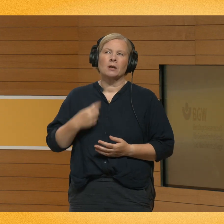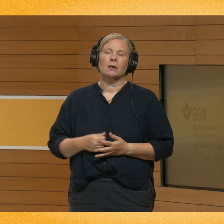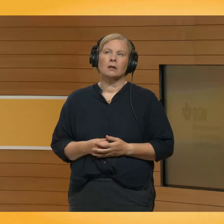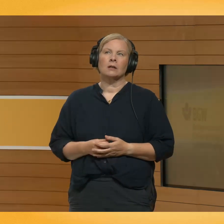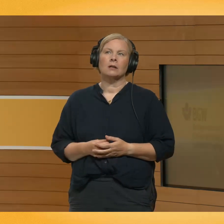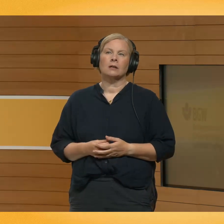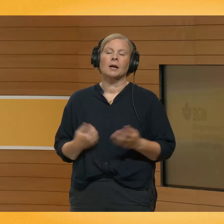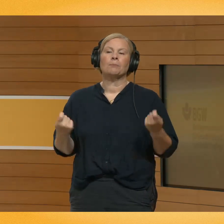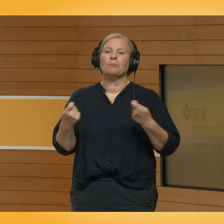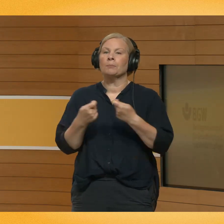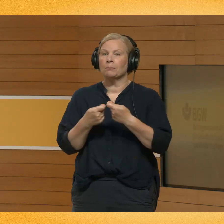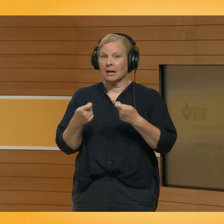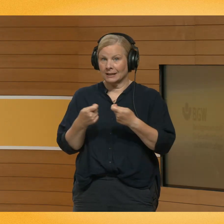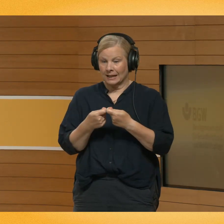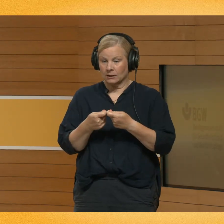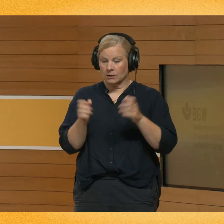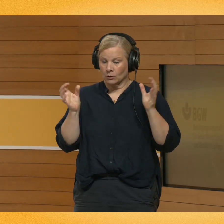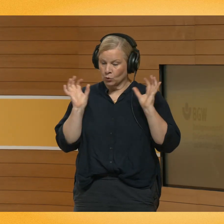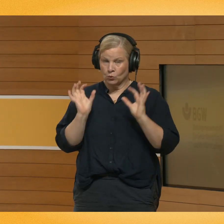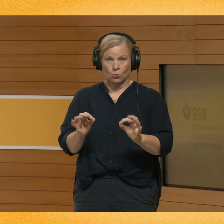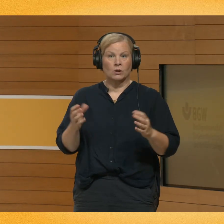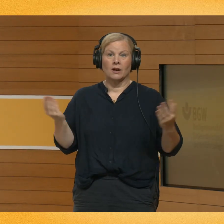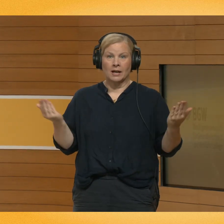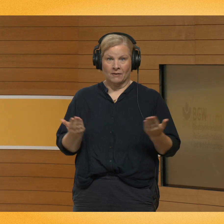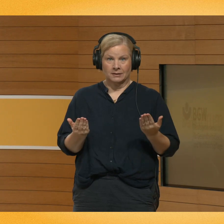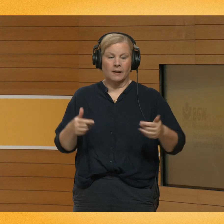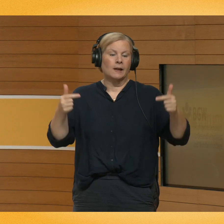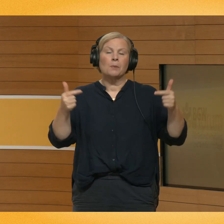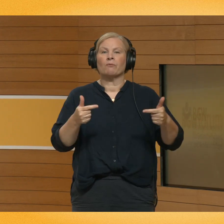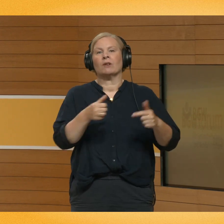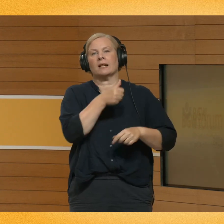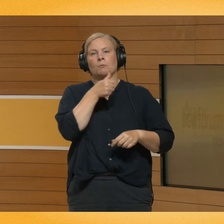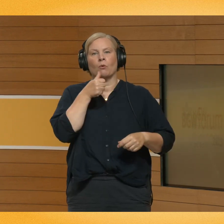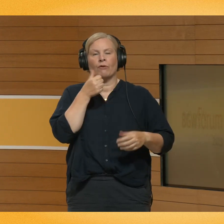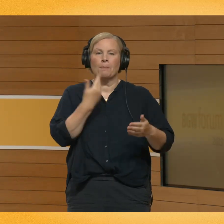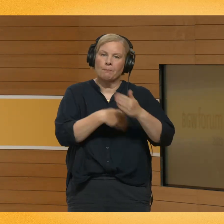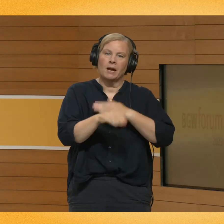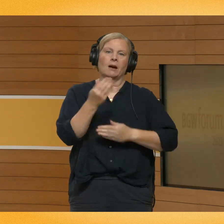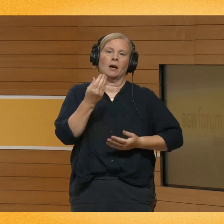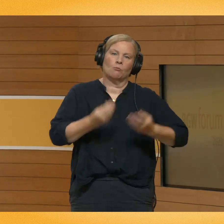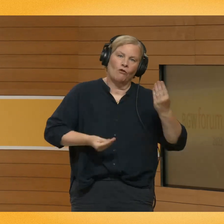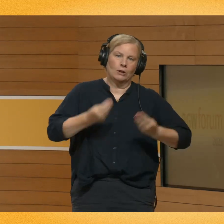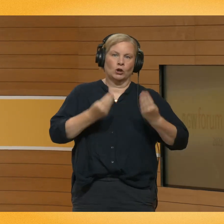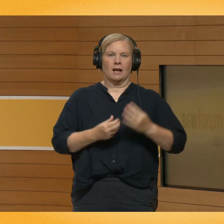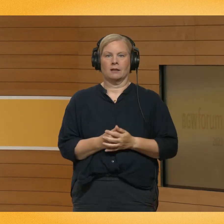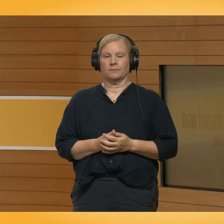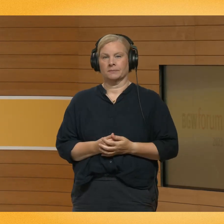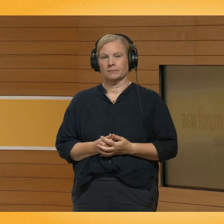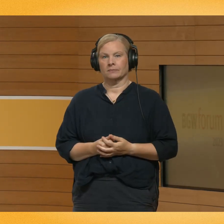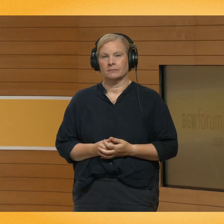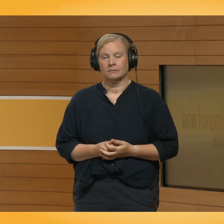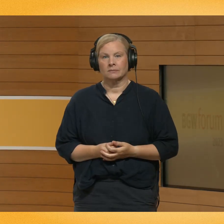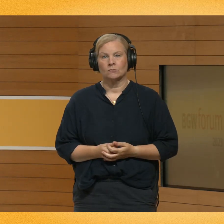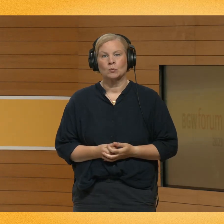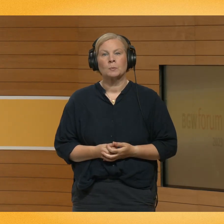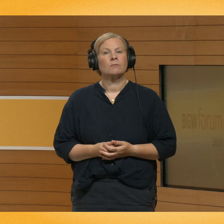nursing. So we tried at the KBR to implement academic nursing, and